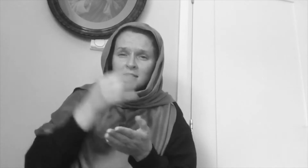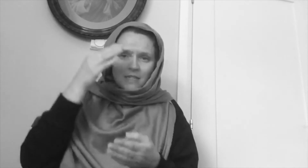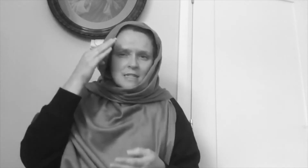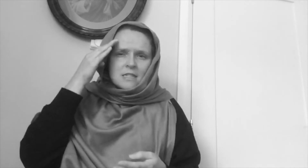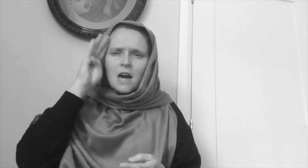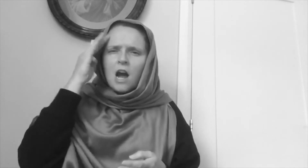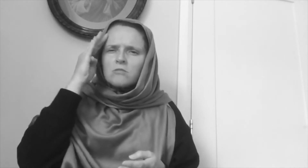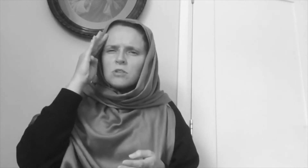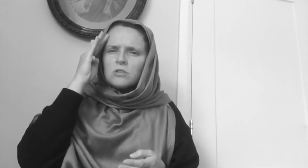Ireland.